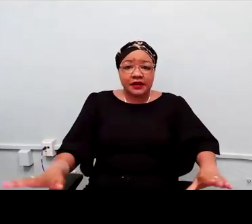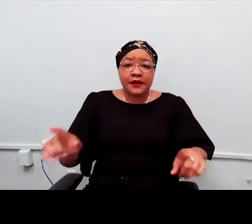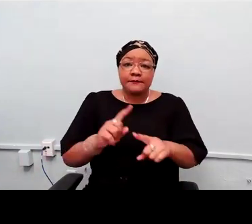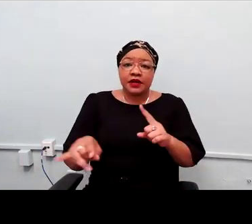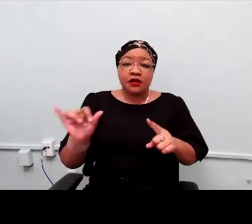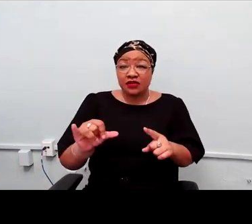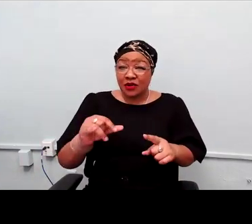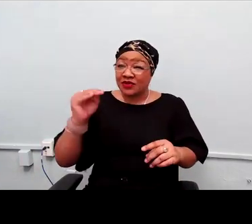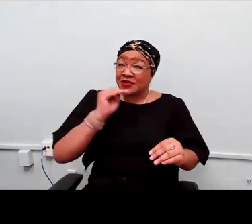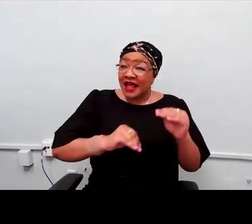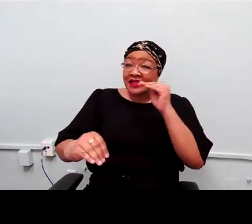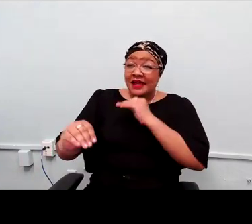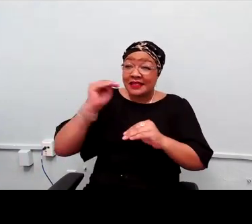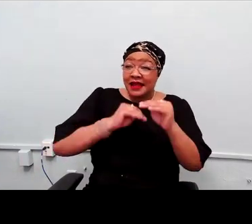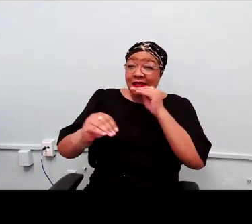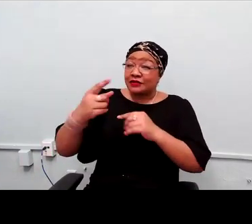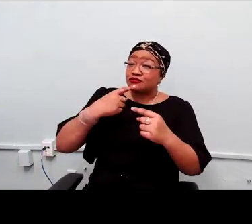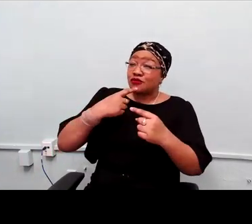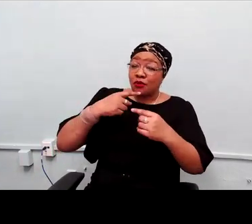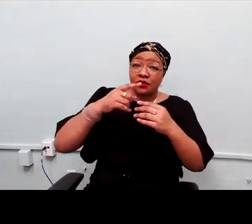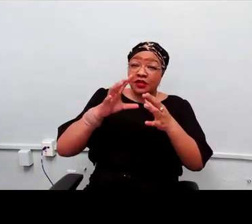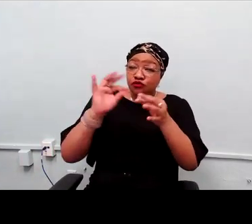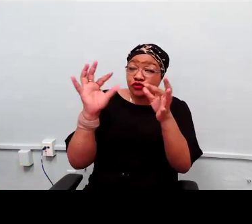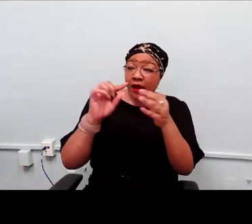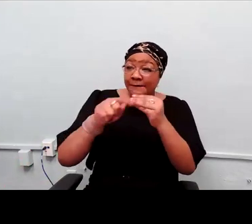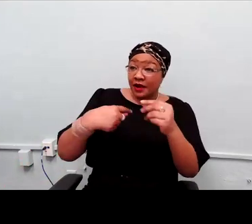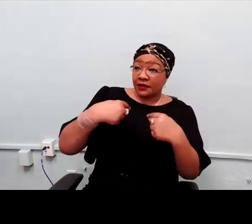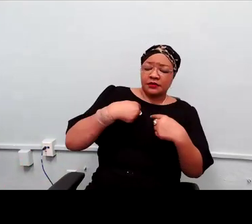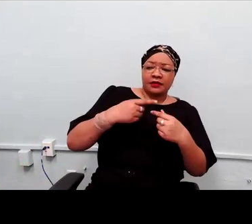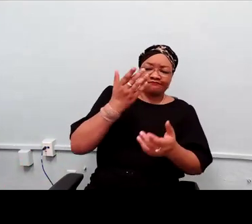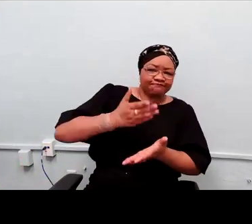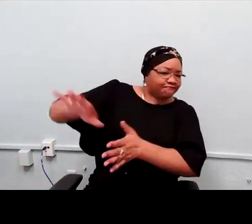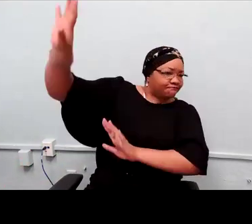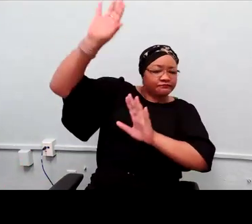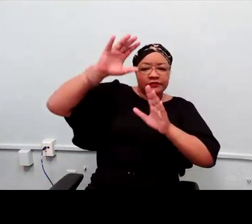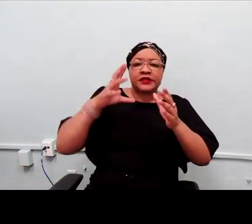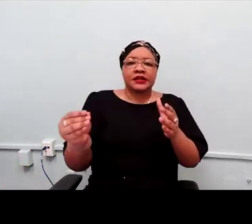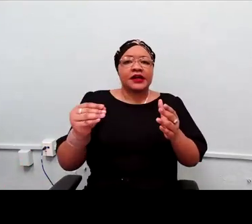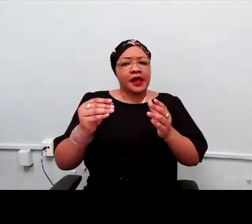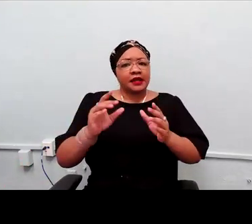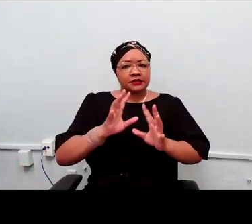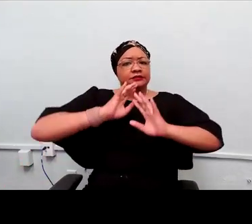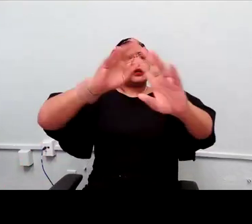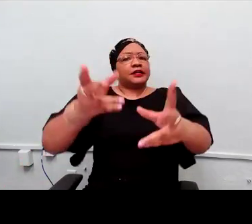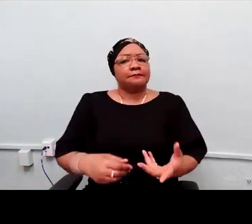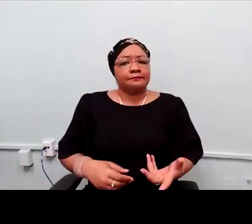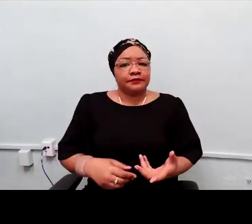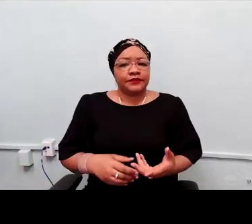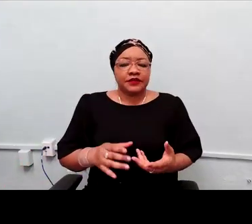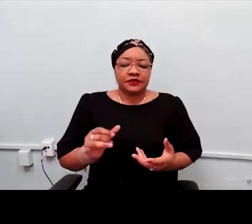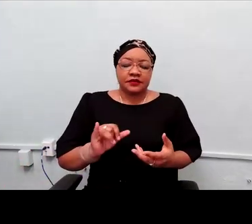us by others, right? So, I'm thinking of Gloria Anzaldua's great essay, Speaking in Tongues,